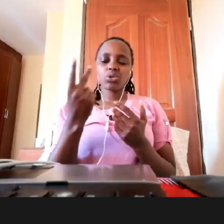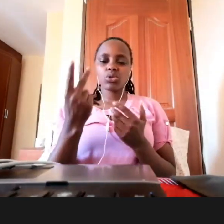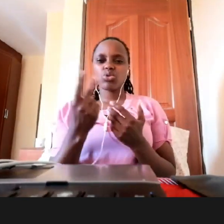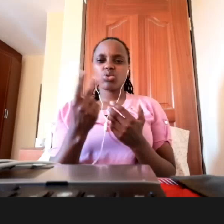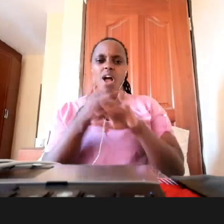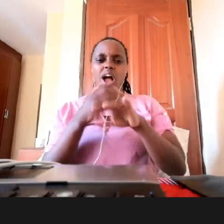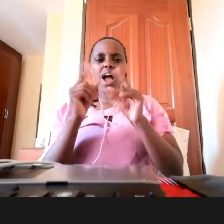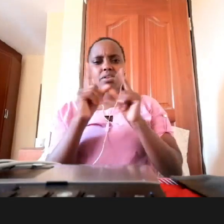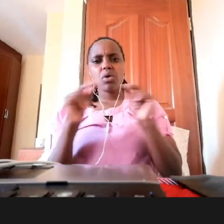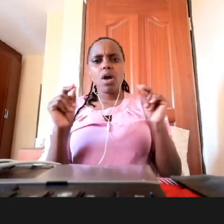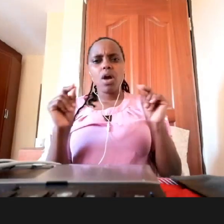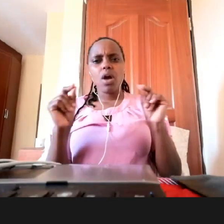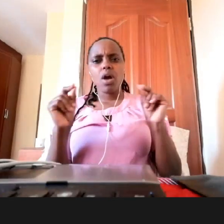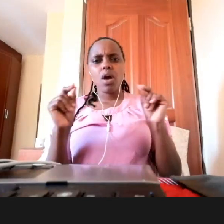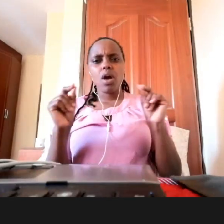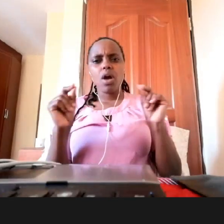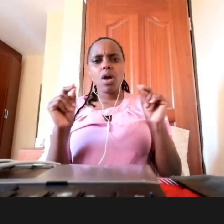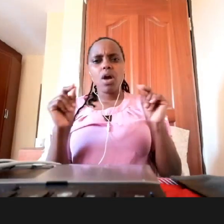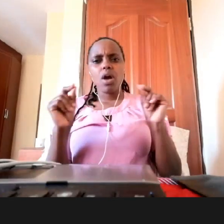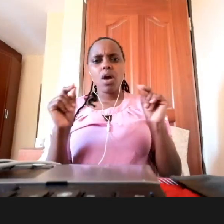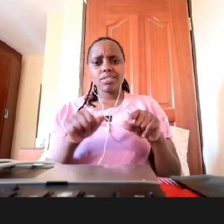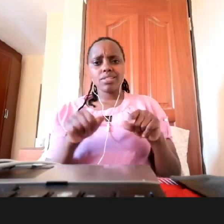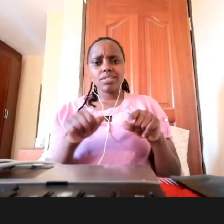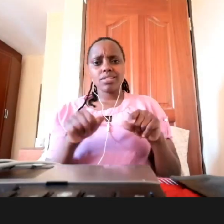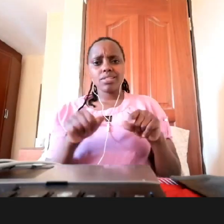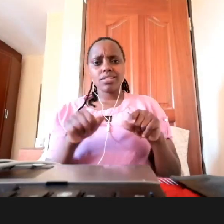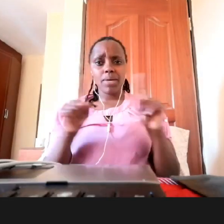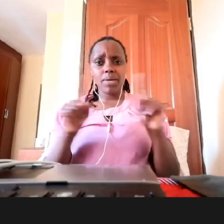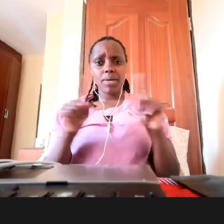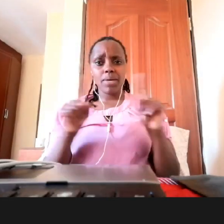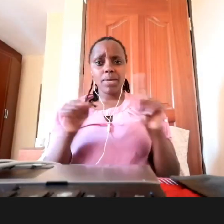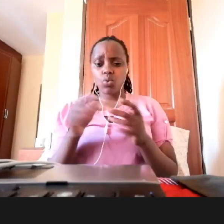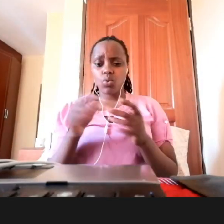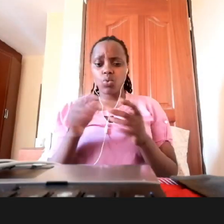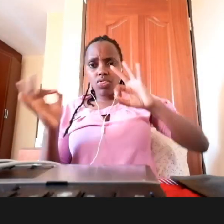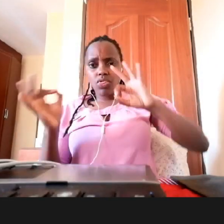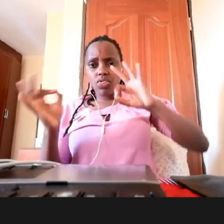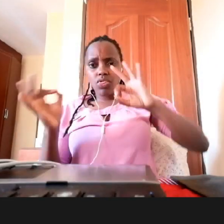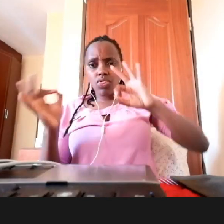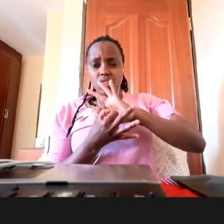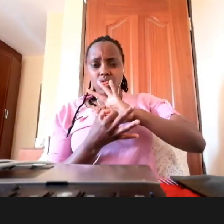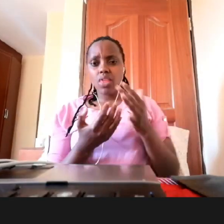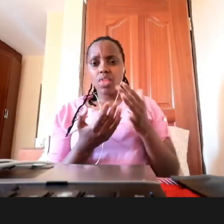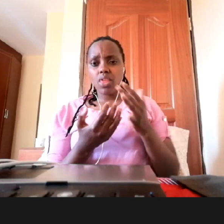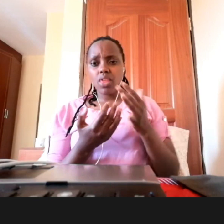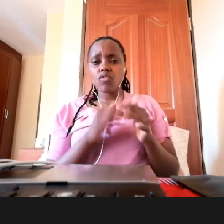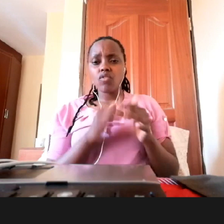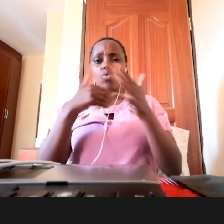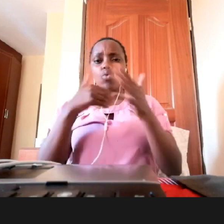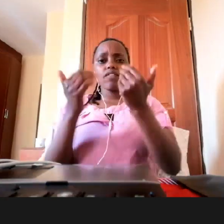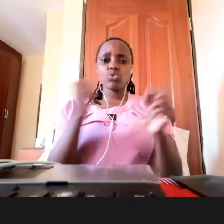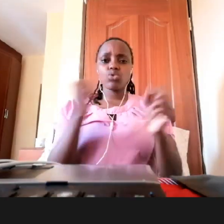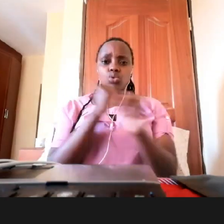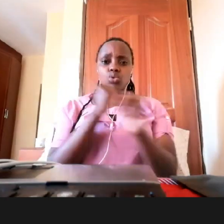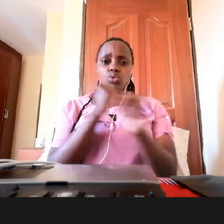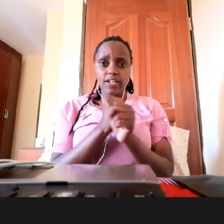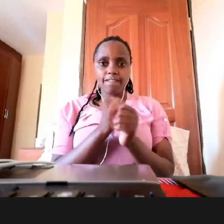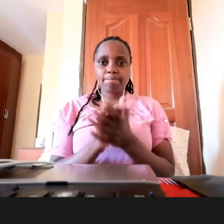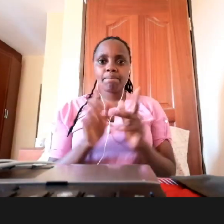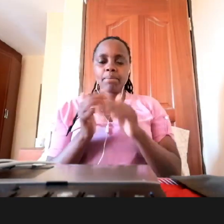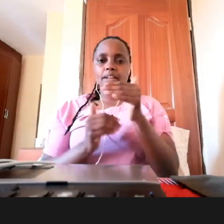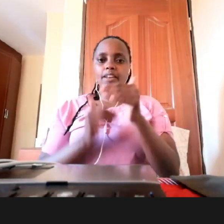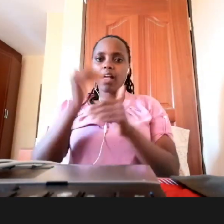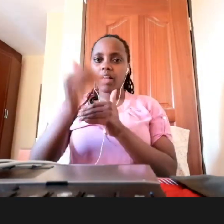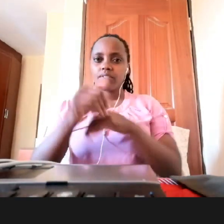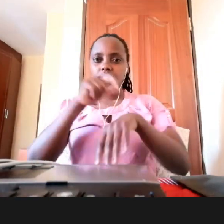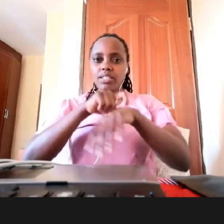vocabulary that they are adult. But that was the transcription and translation of what the children had done. So then when